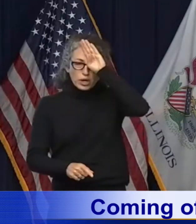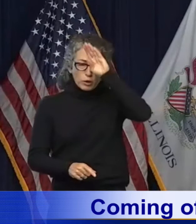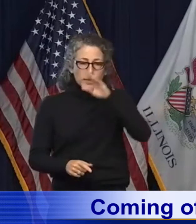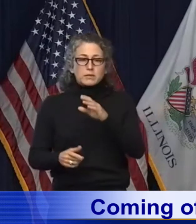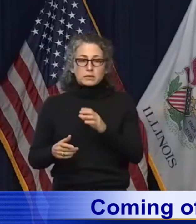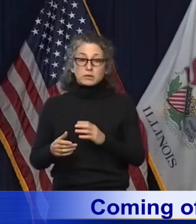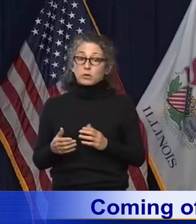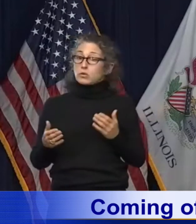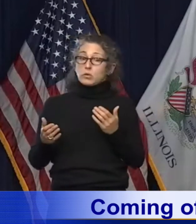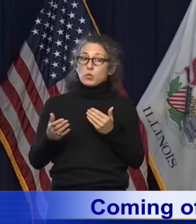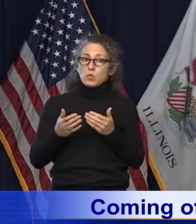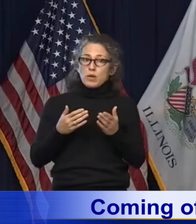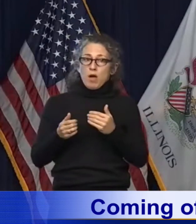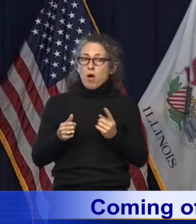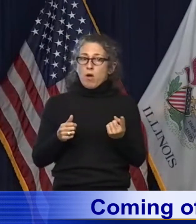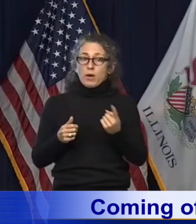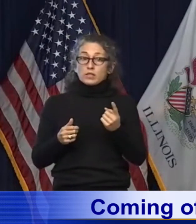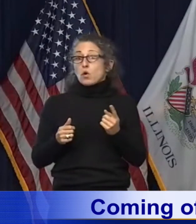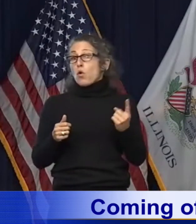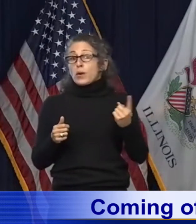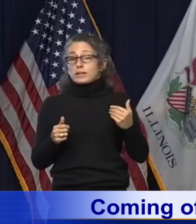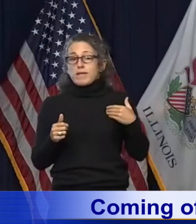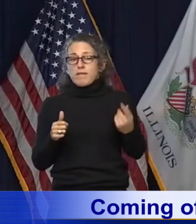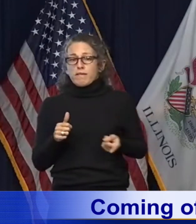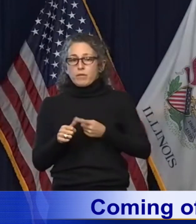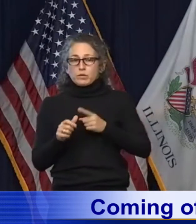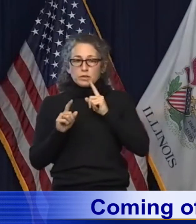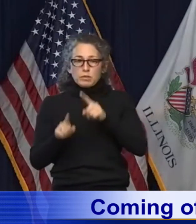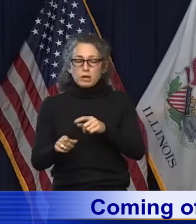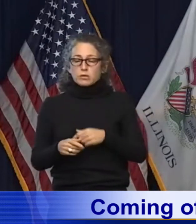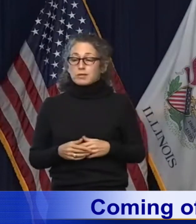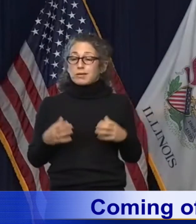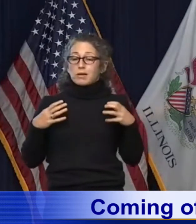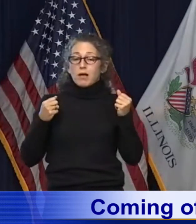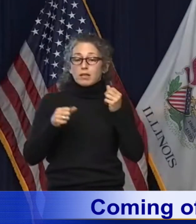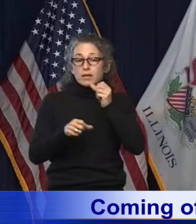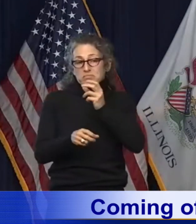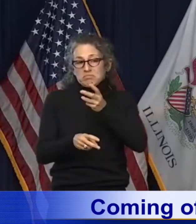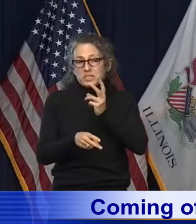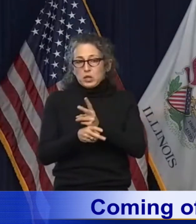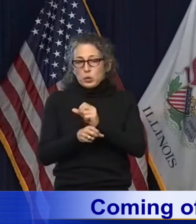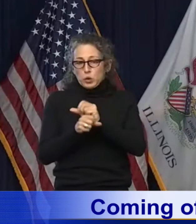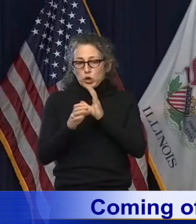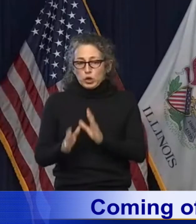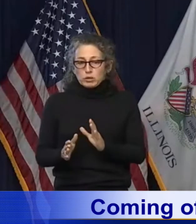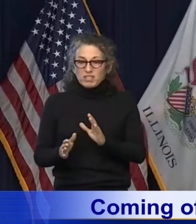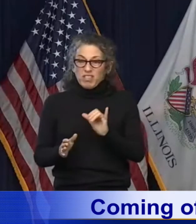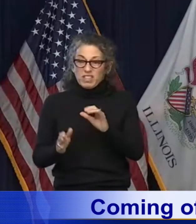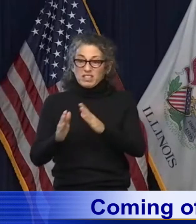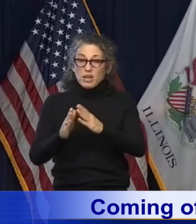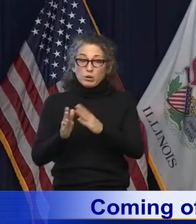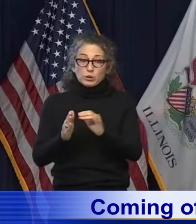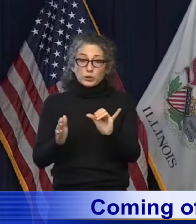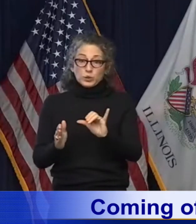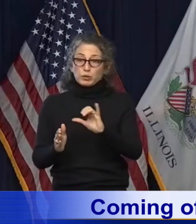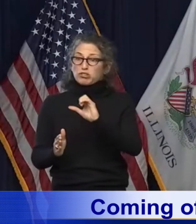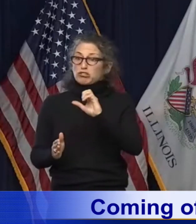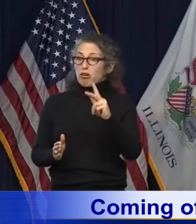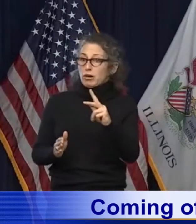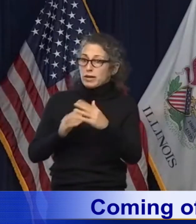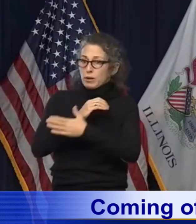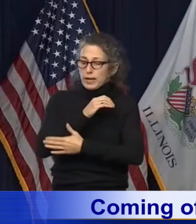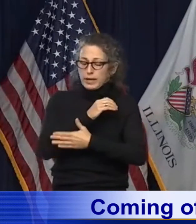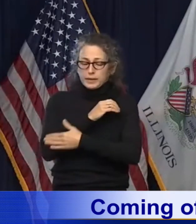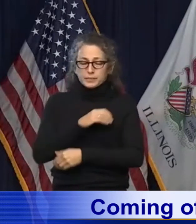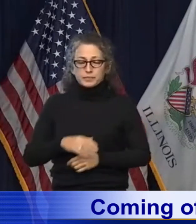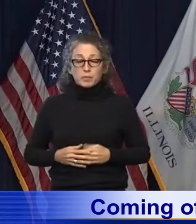first responders. And initially, healthcare workers, we could figure out there are healthcare workers in that town. Now, as